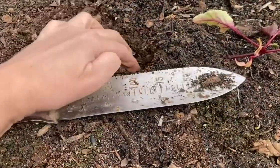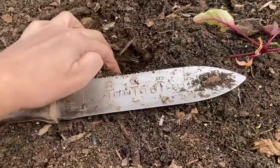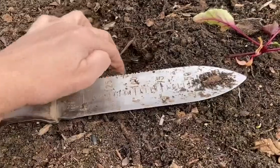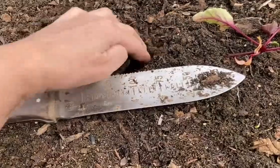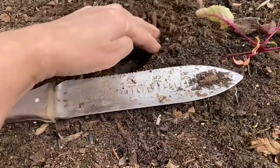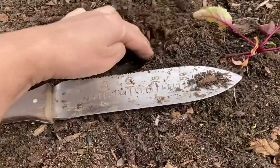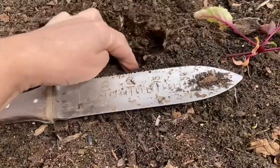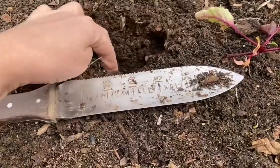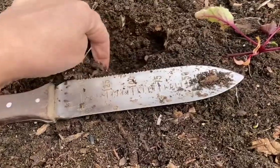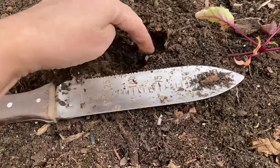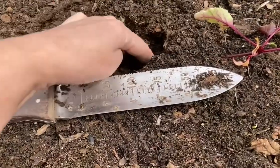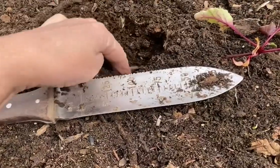frost.